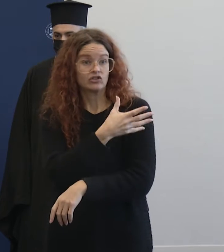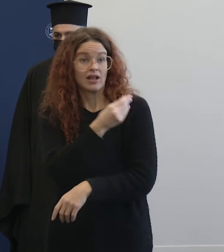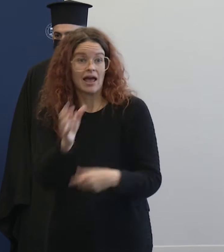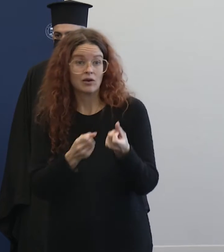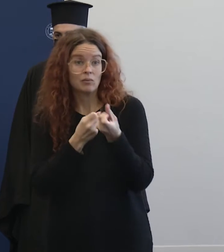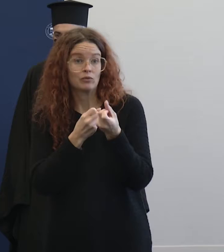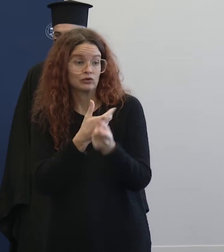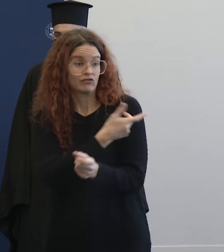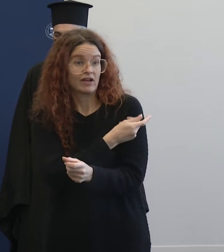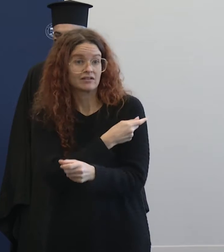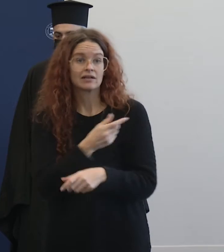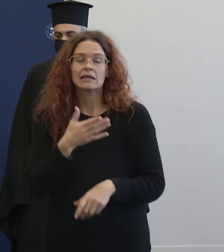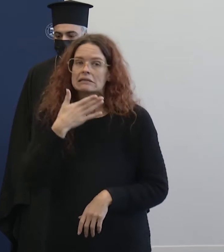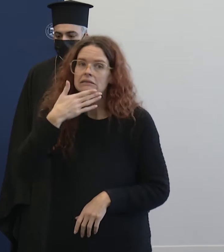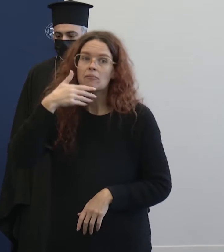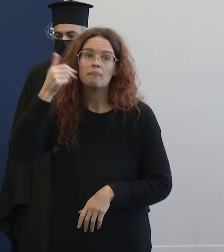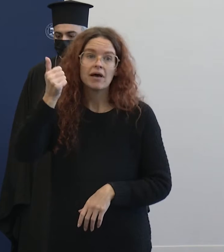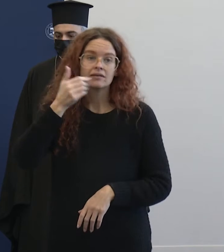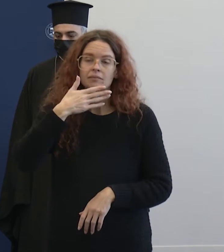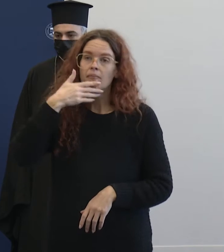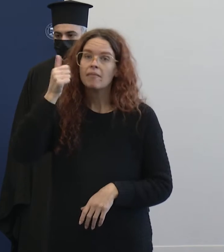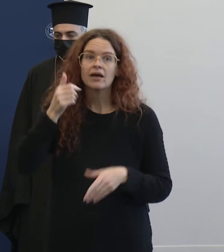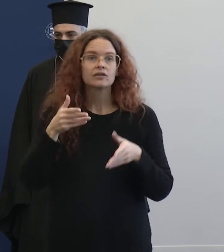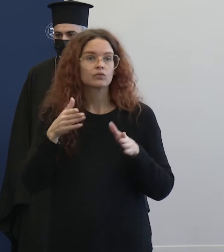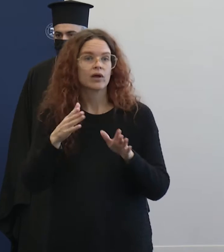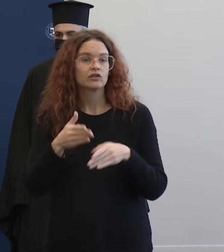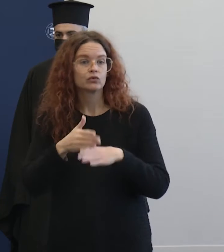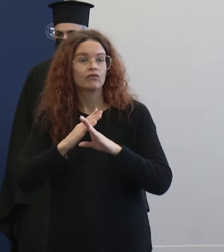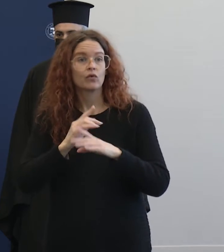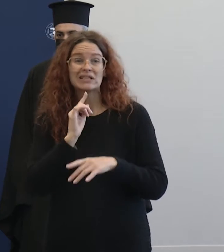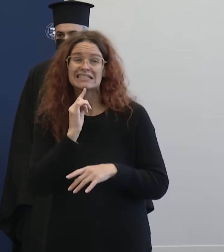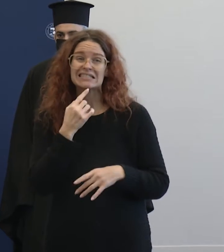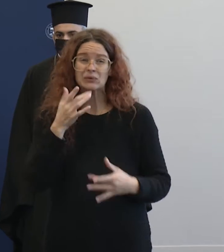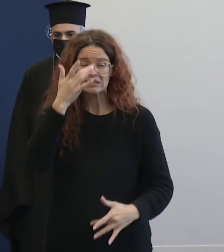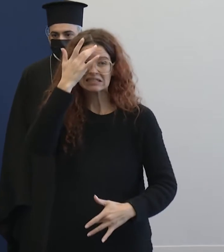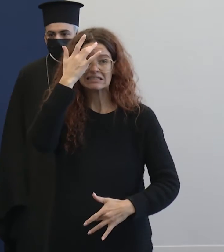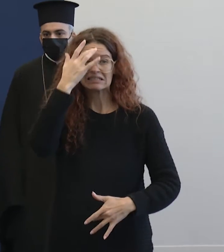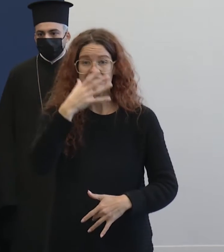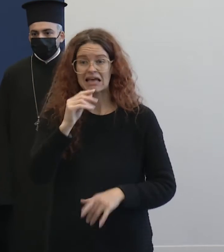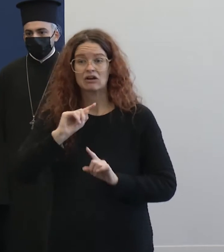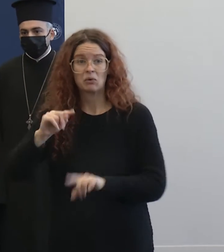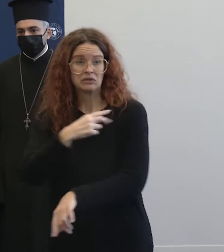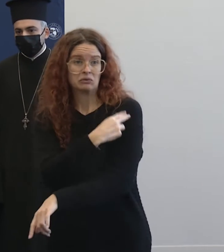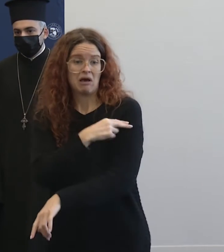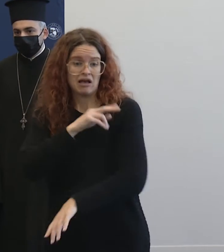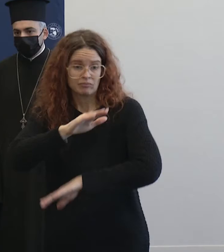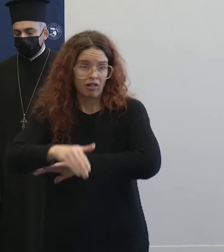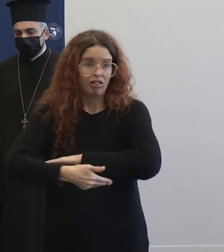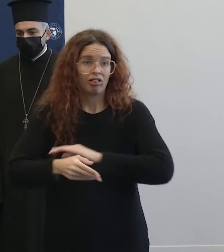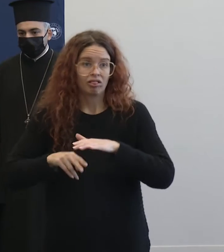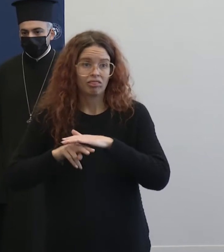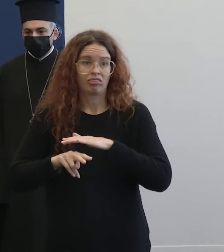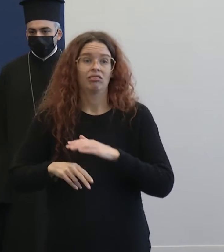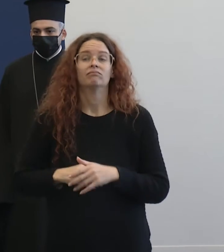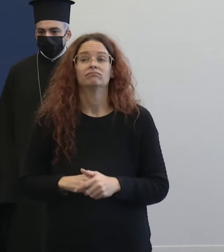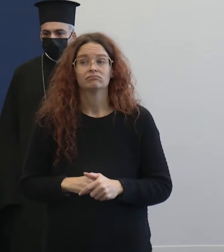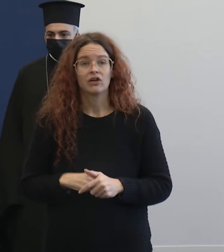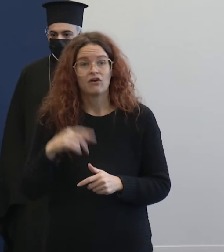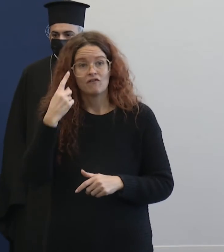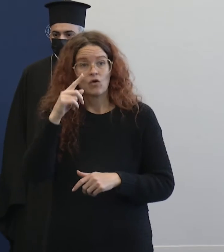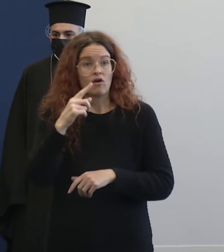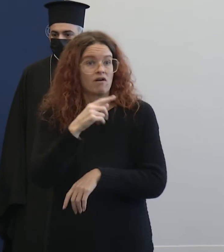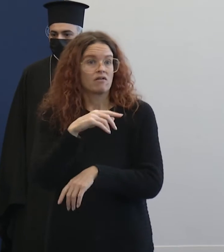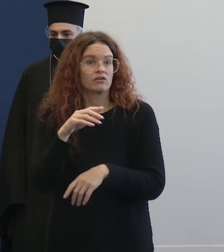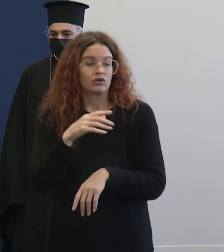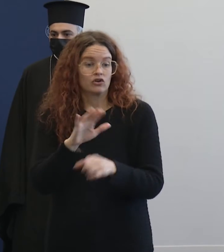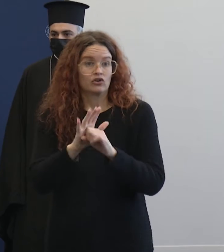still remain the best measure to help avoid severe disease and hospitalizations from COVID infection. And